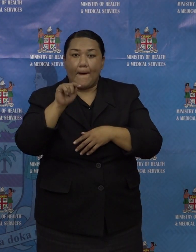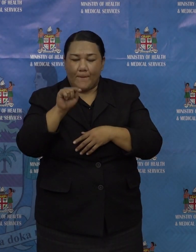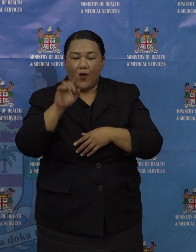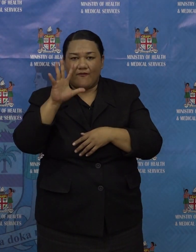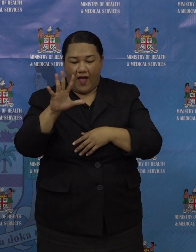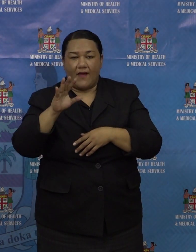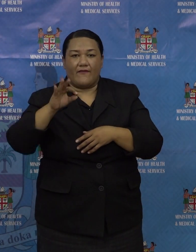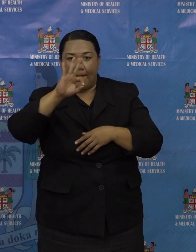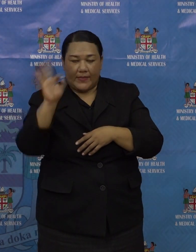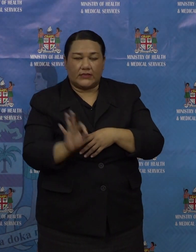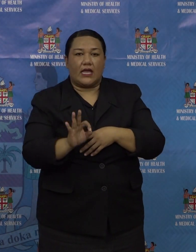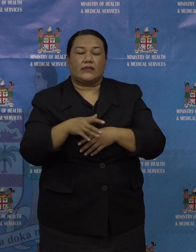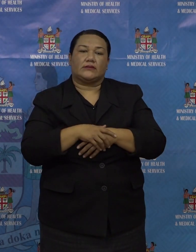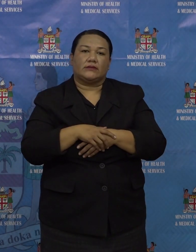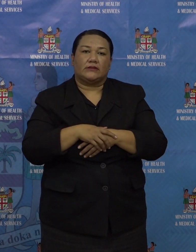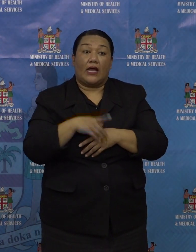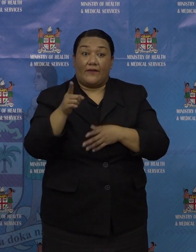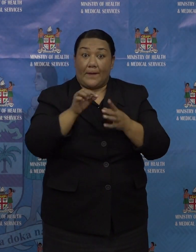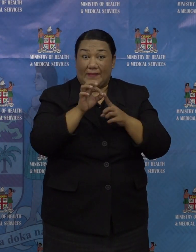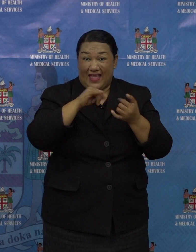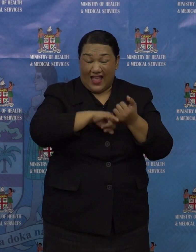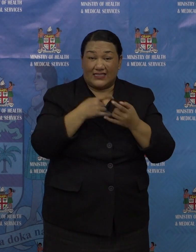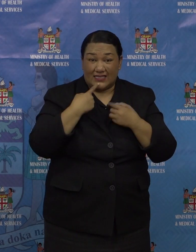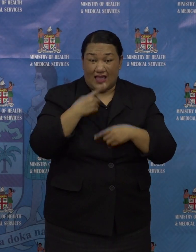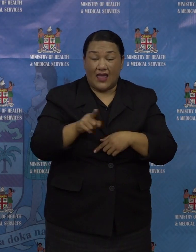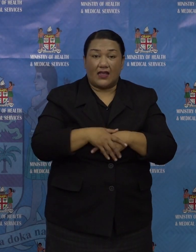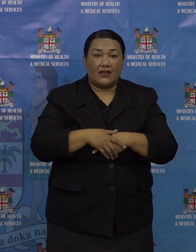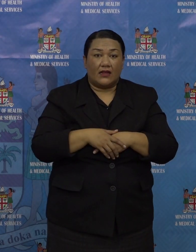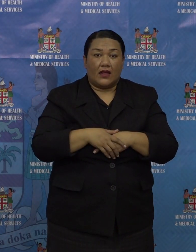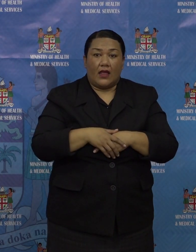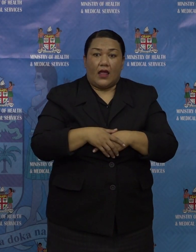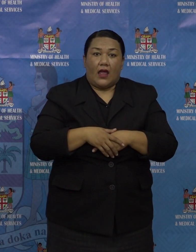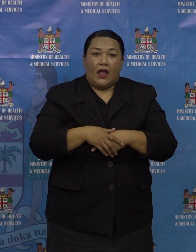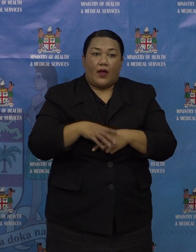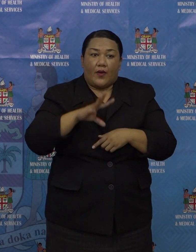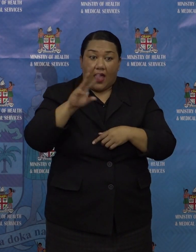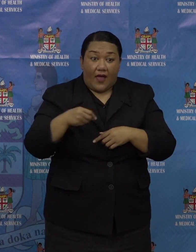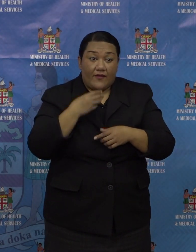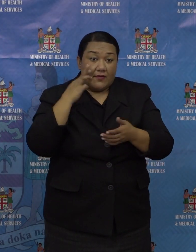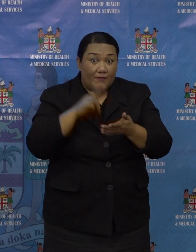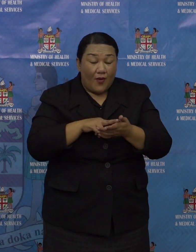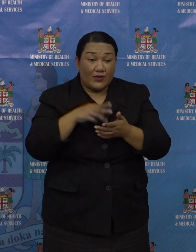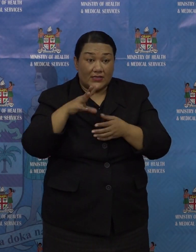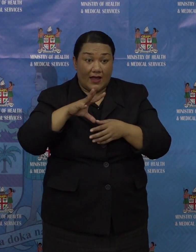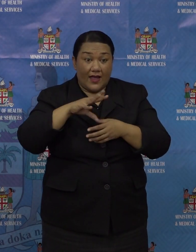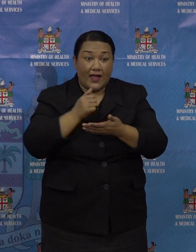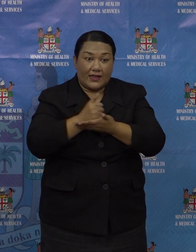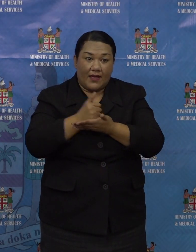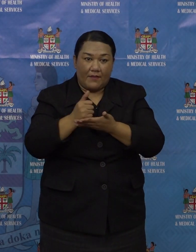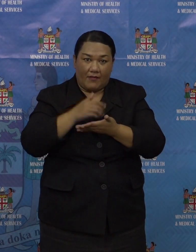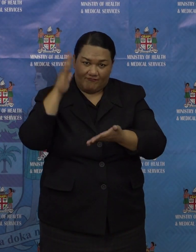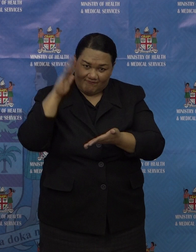As mentioned by the Permanent Secretary, we have noted a drop in cases per day reported, but we've also had a drop